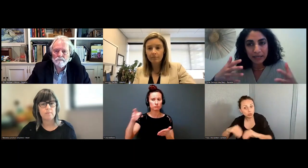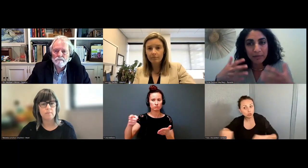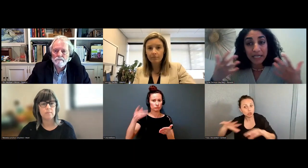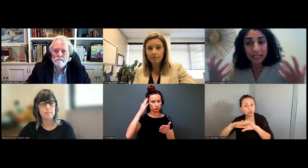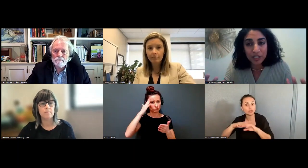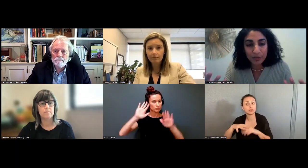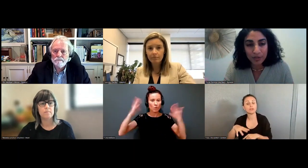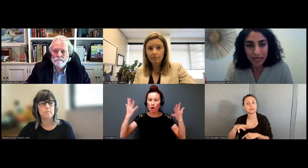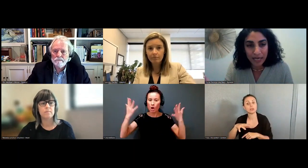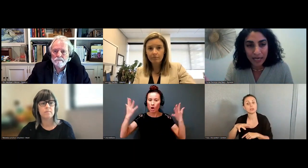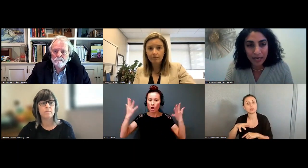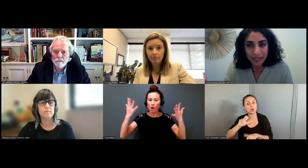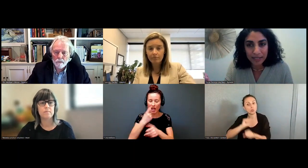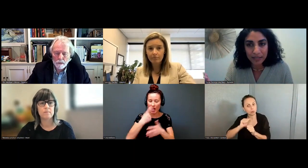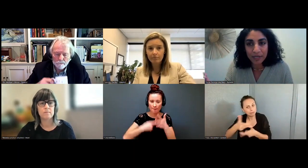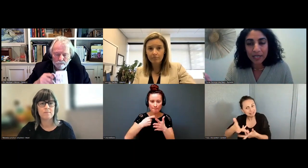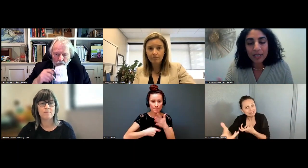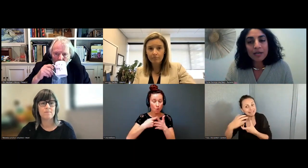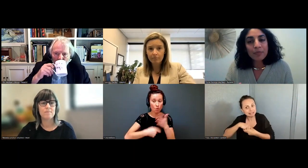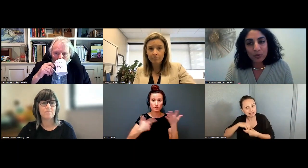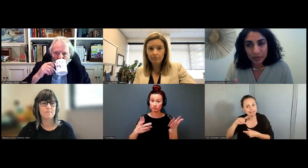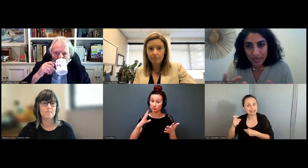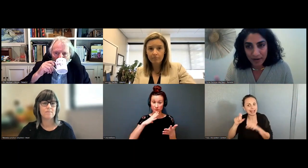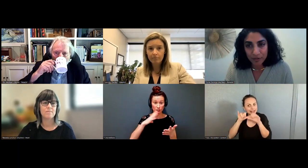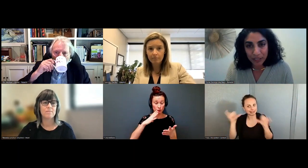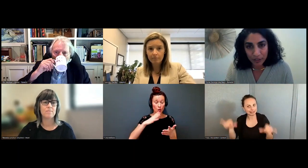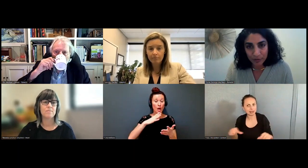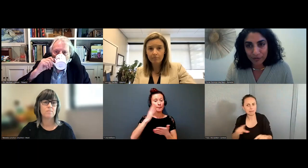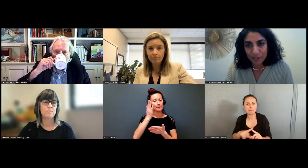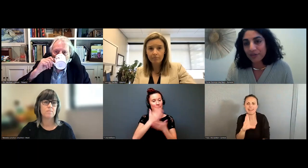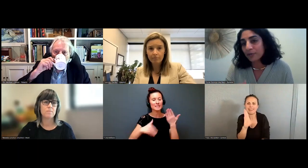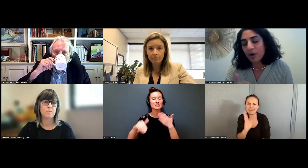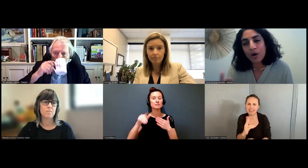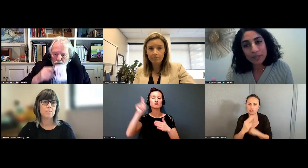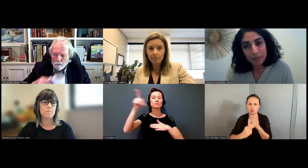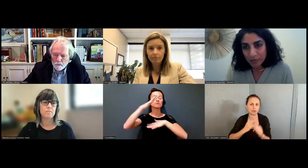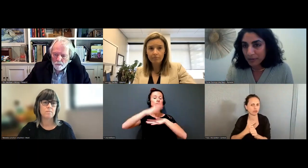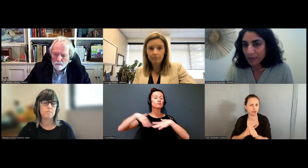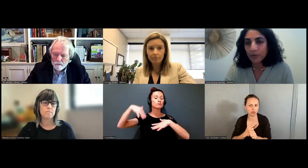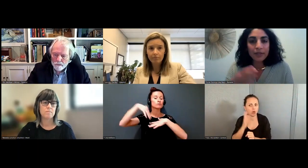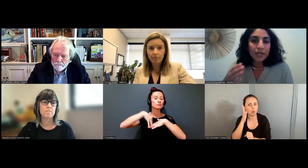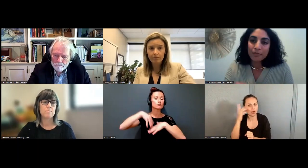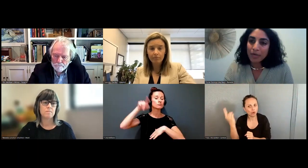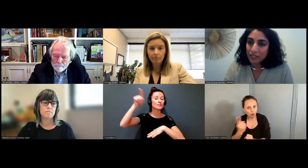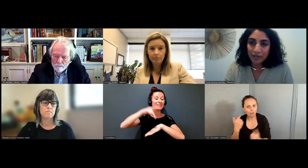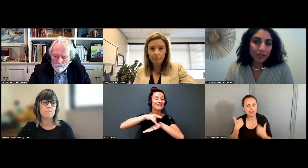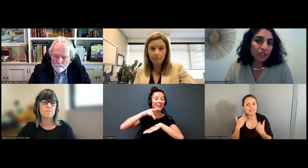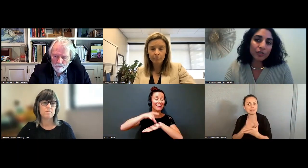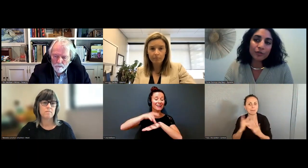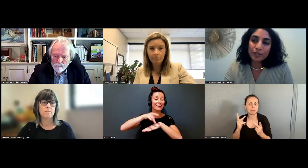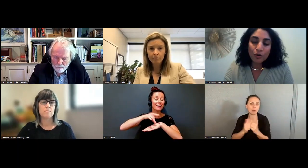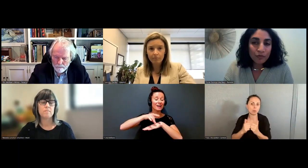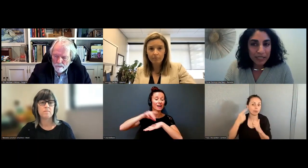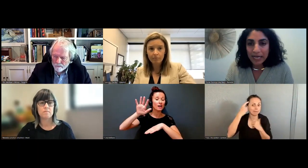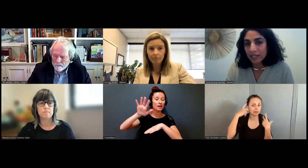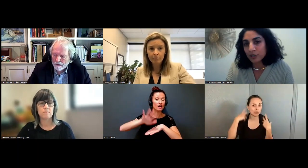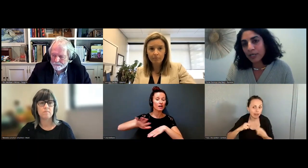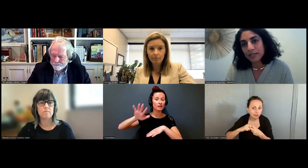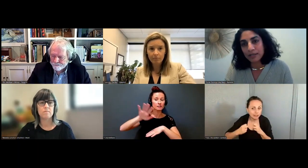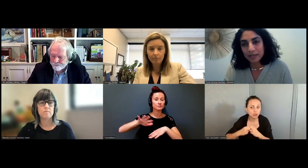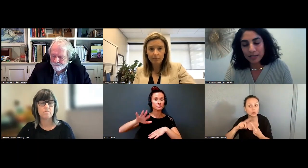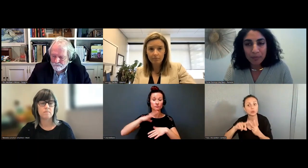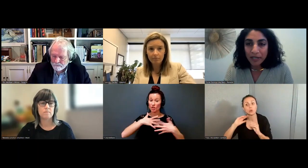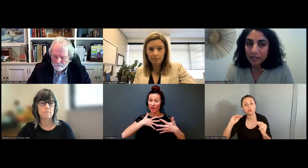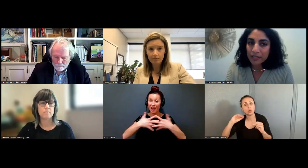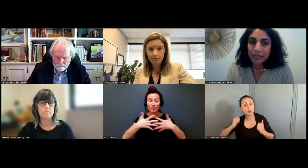and getting them into the tax system, but it will never be universal. There will always be people with mental health issues, no fixed